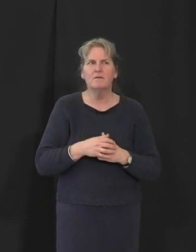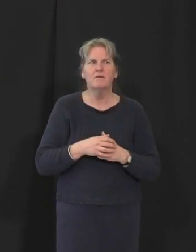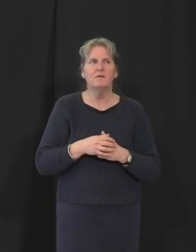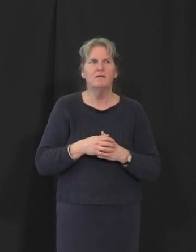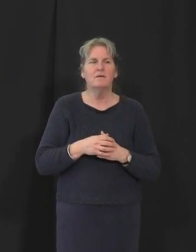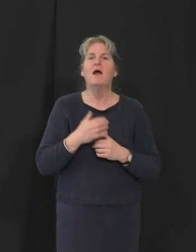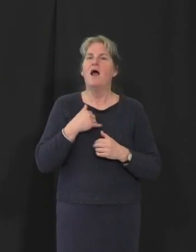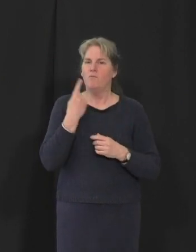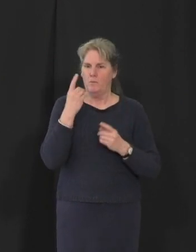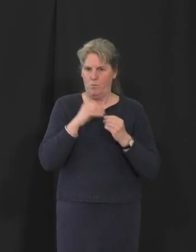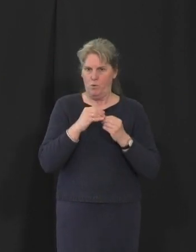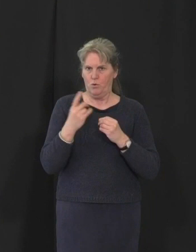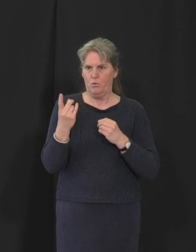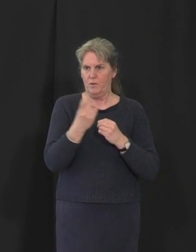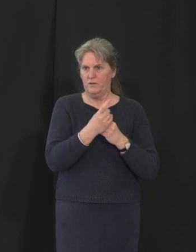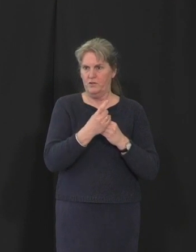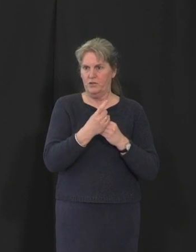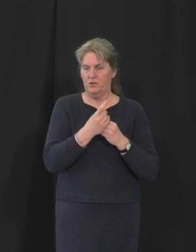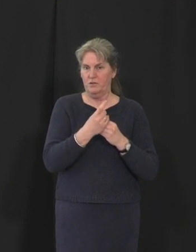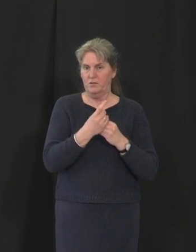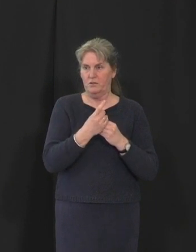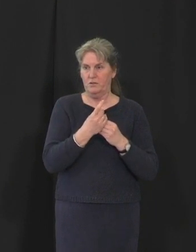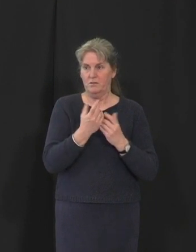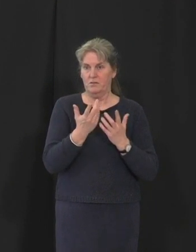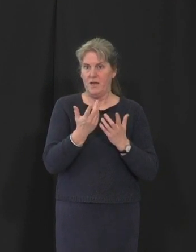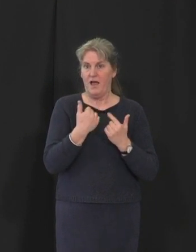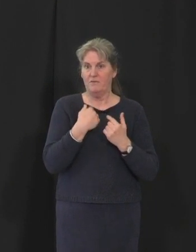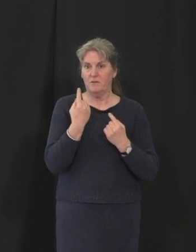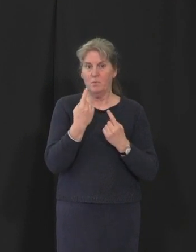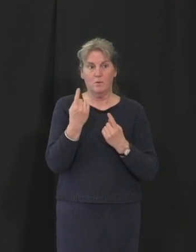We do have time for one more question if someone has something.